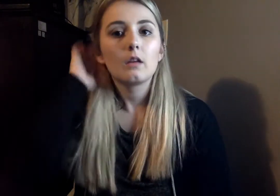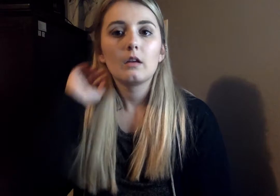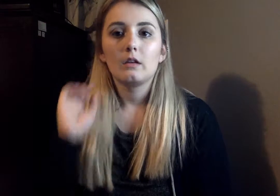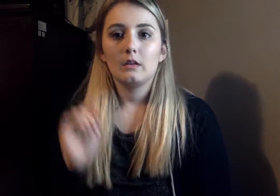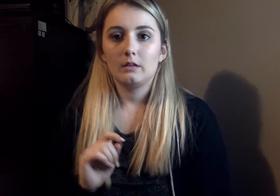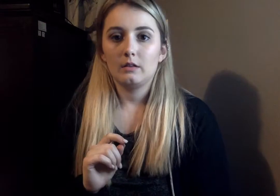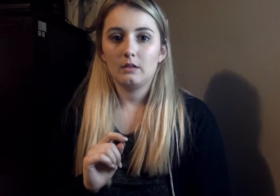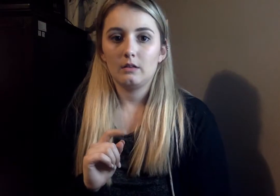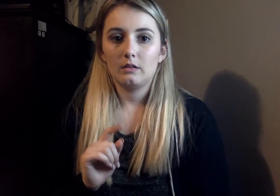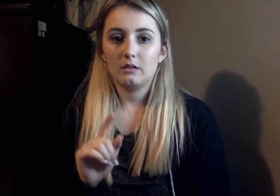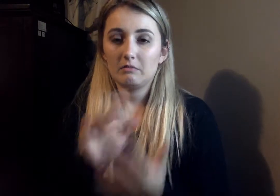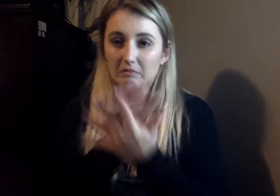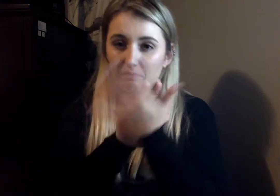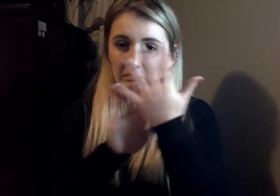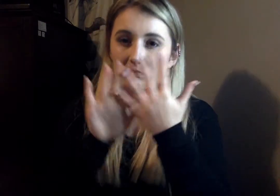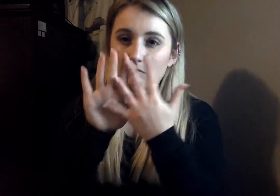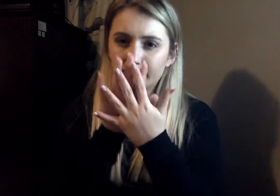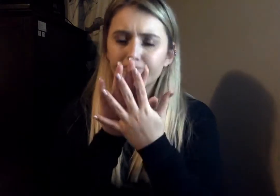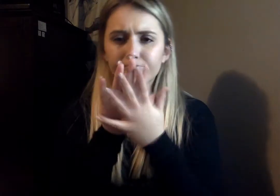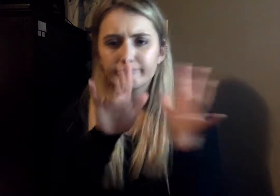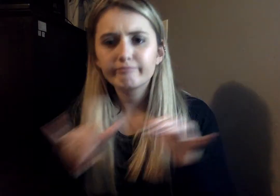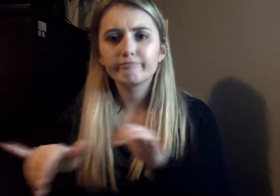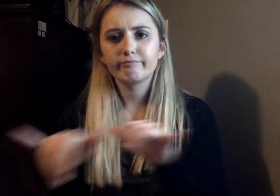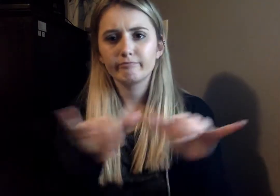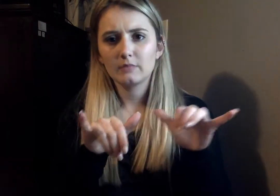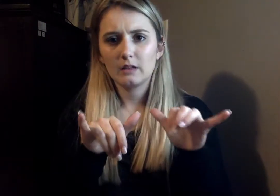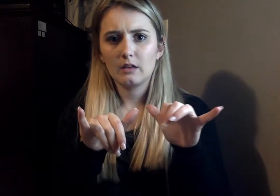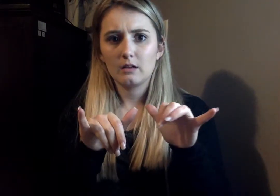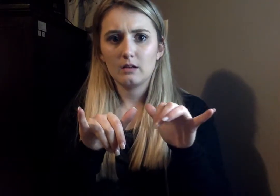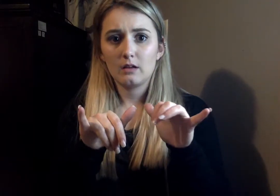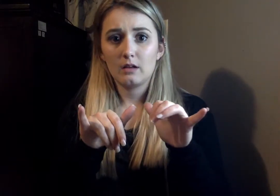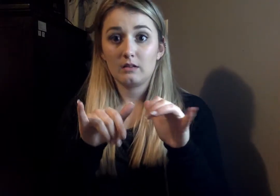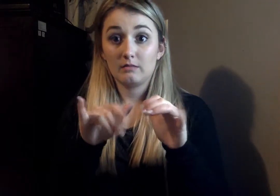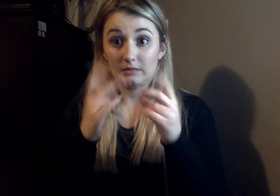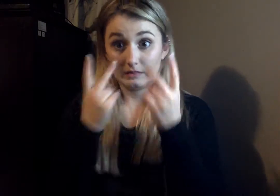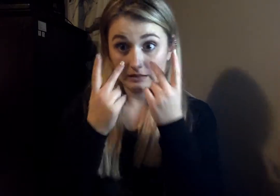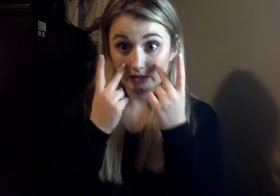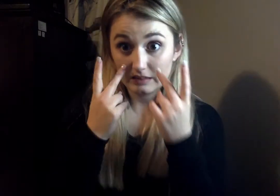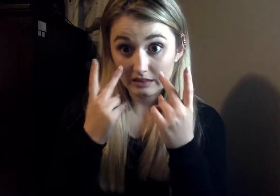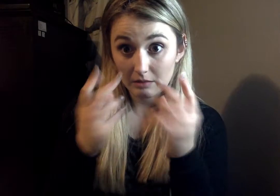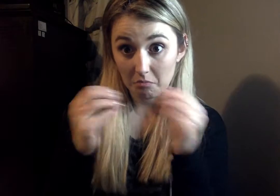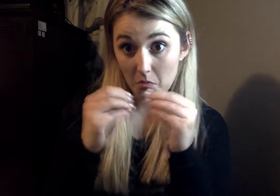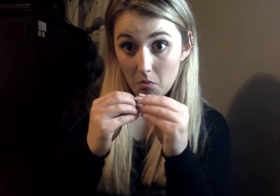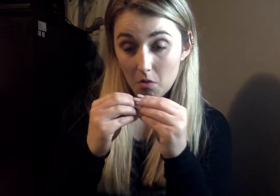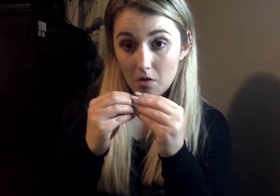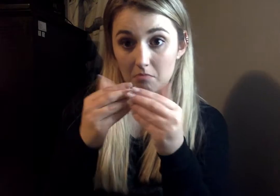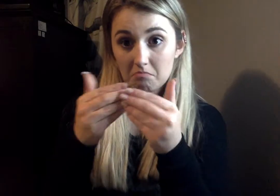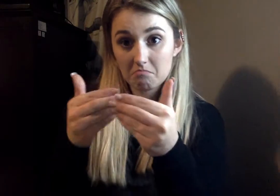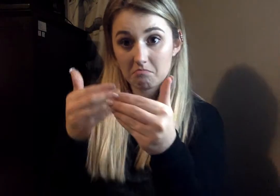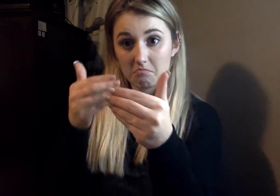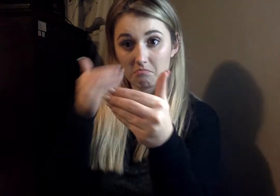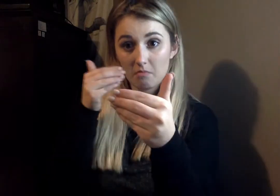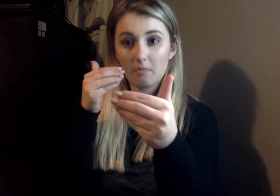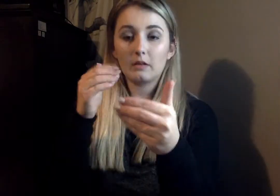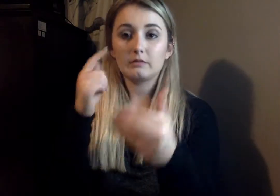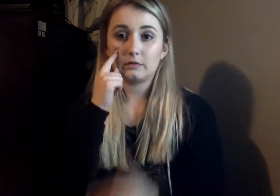distinguishable most of the time. They become more visible the closer they are to the retina, just as holding your hand closer to a table with